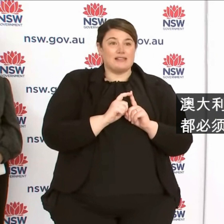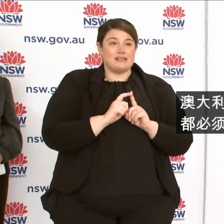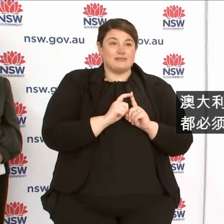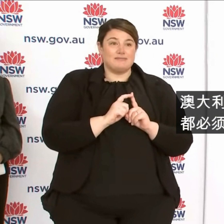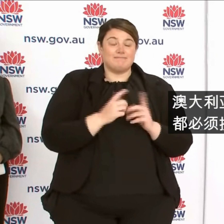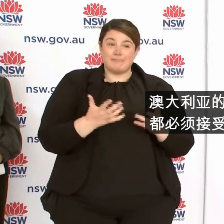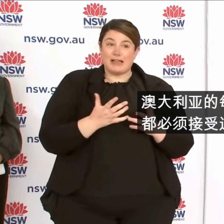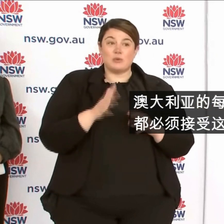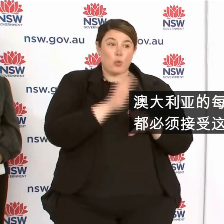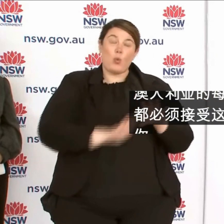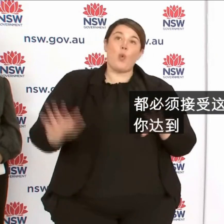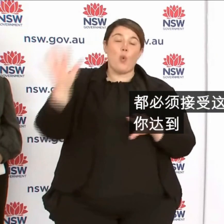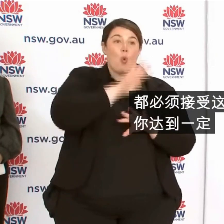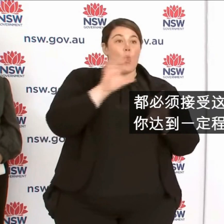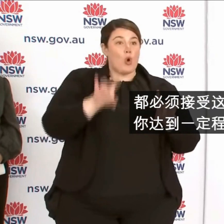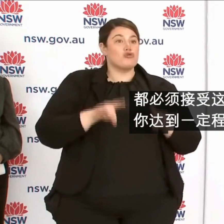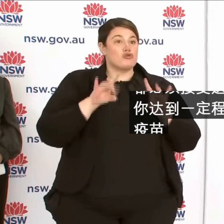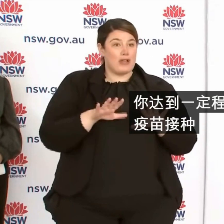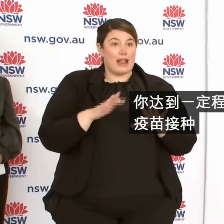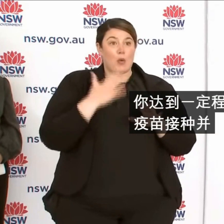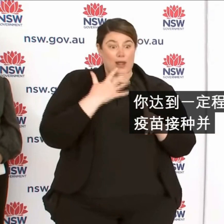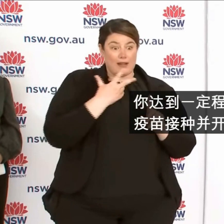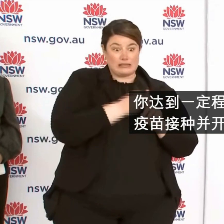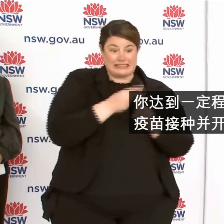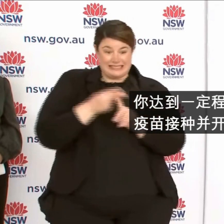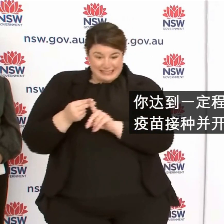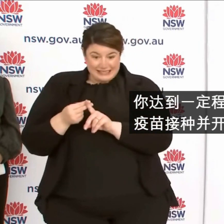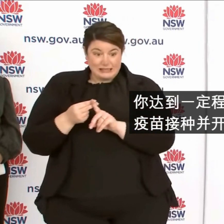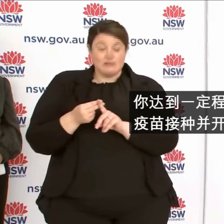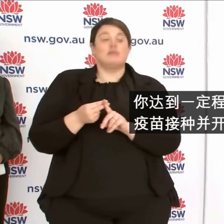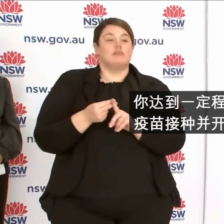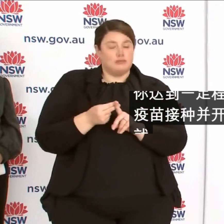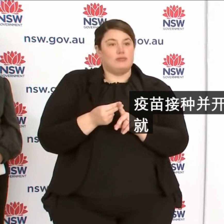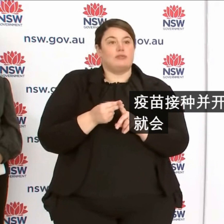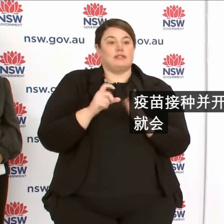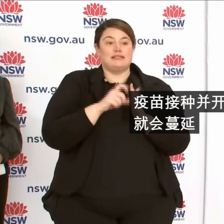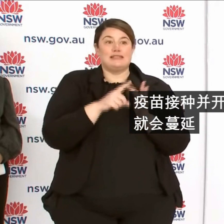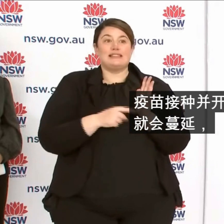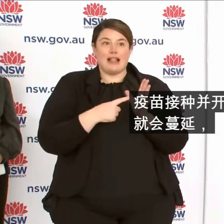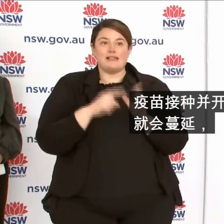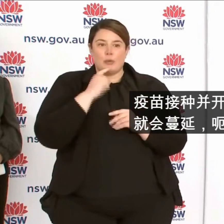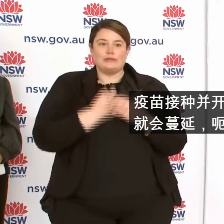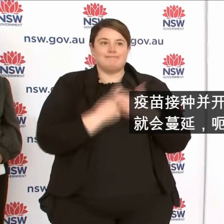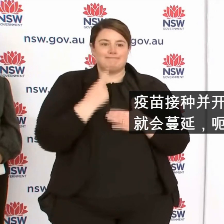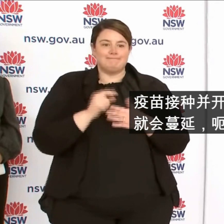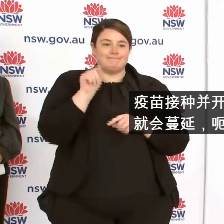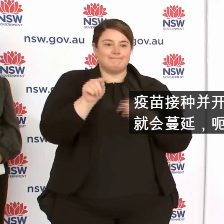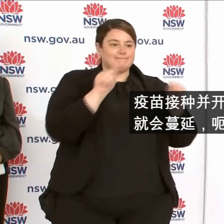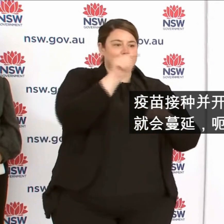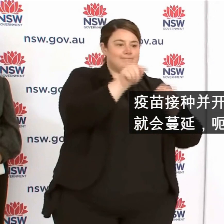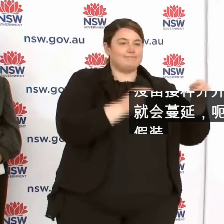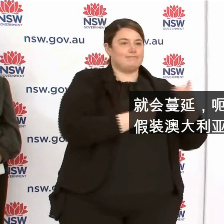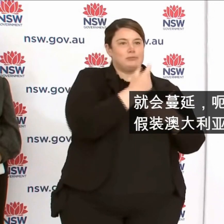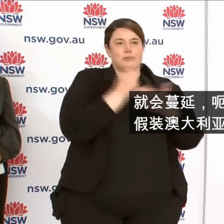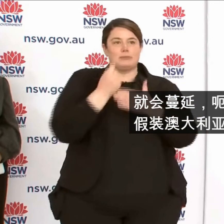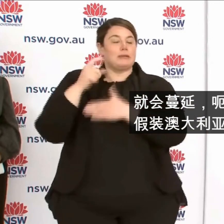have to come to terms with the fact that when you get to a certain level of vaccination and start opening up, Delta will creep in. We can't